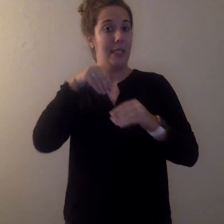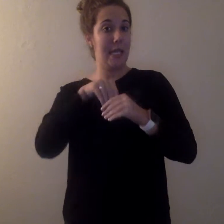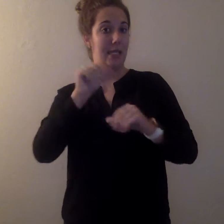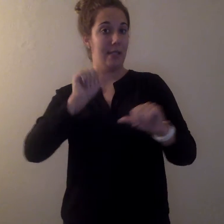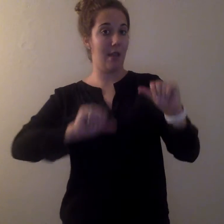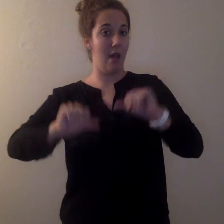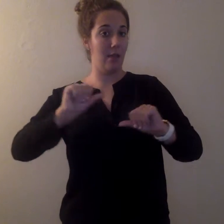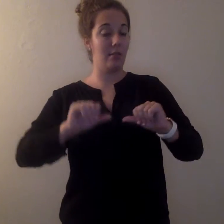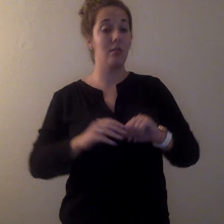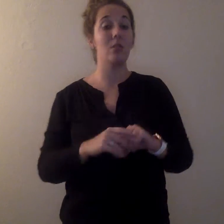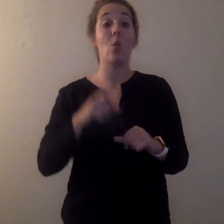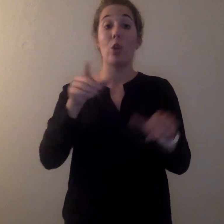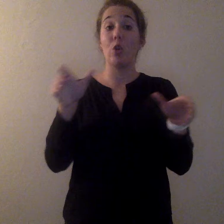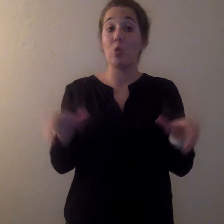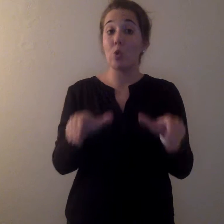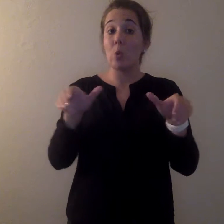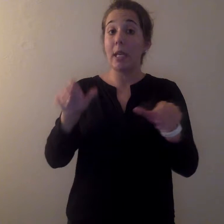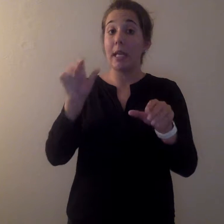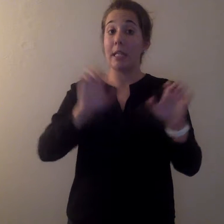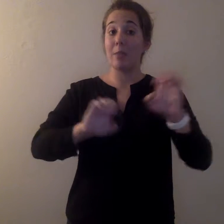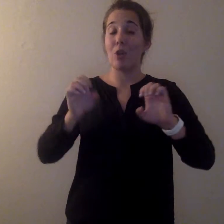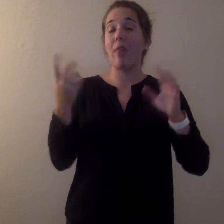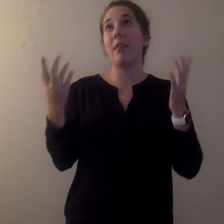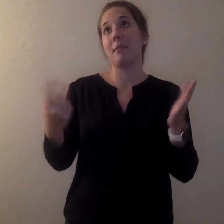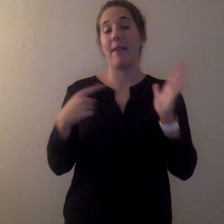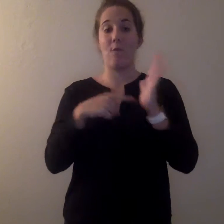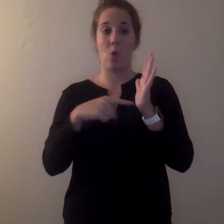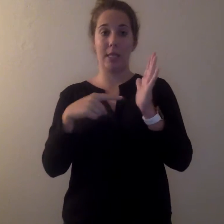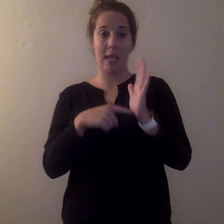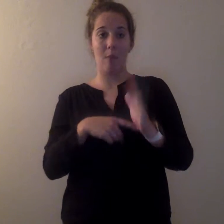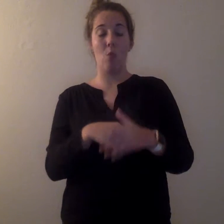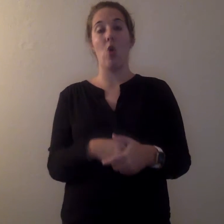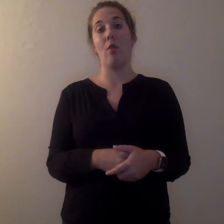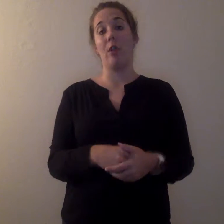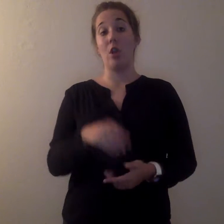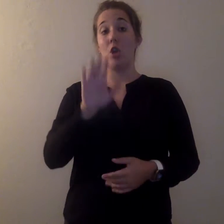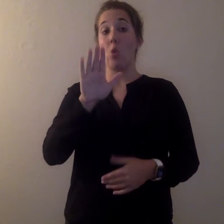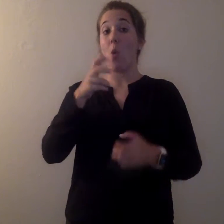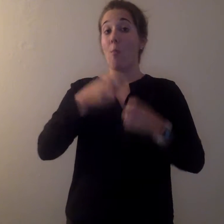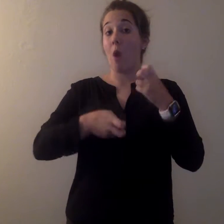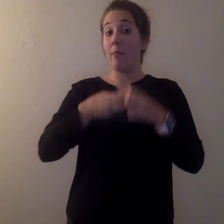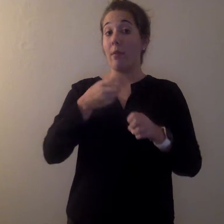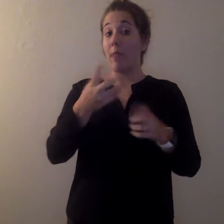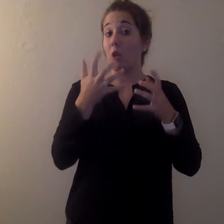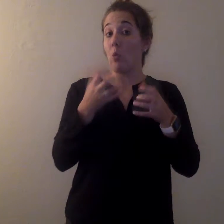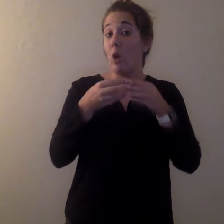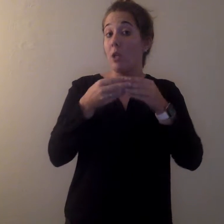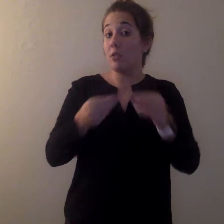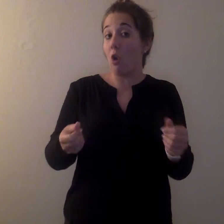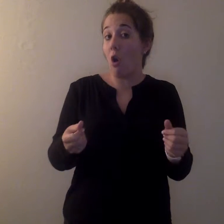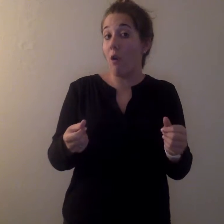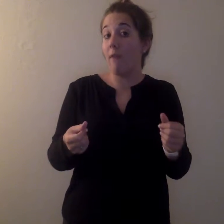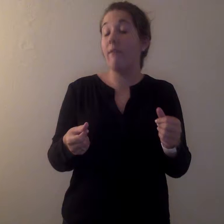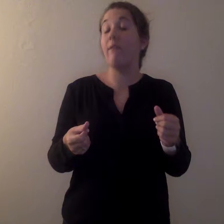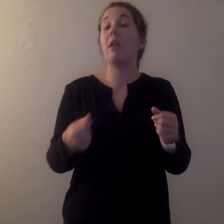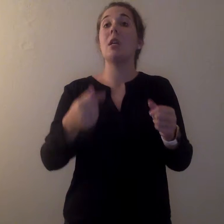doing an experiment, let's say for example, your problem that you wanted to solve was you wanted to figure out that